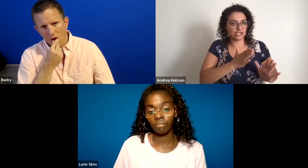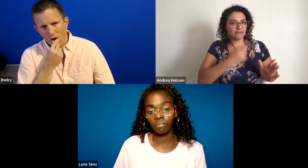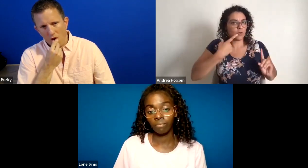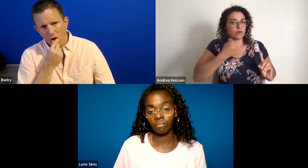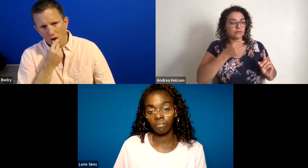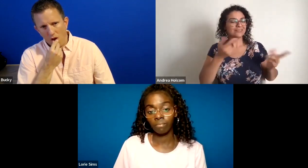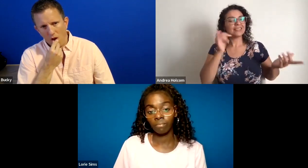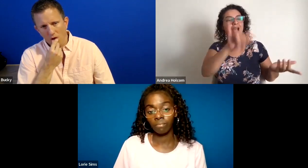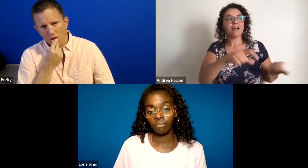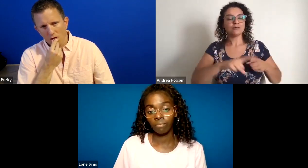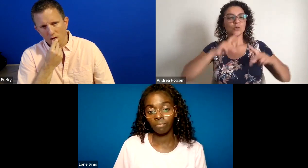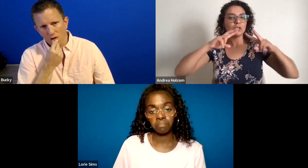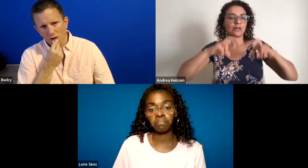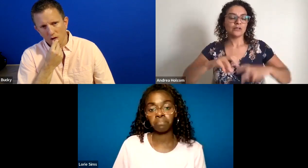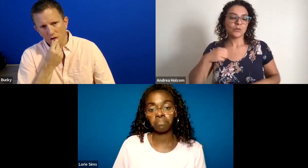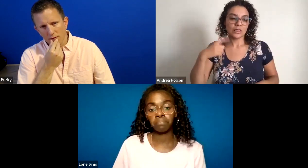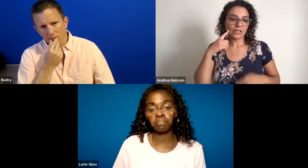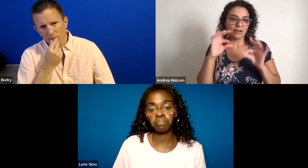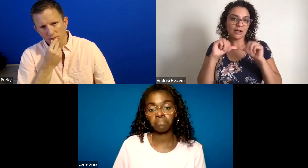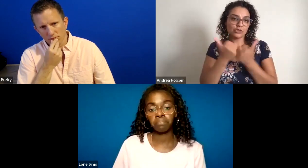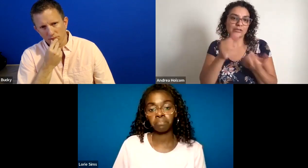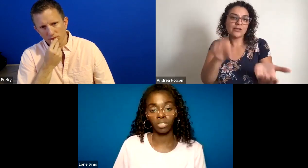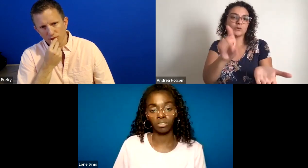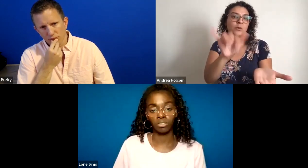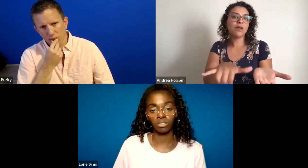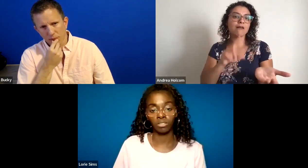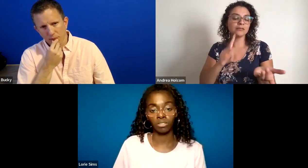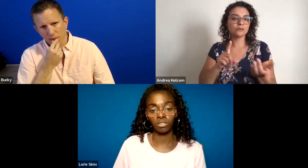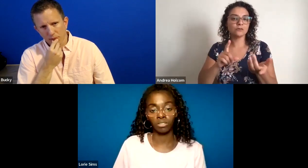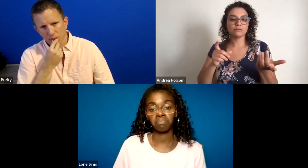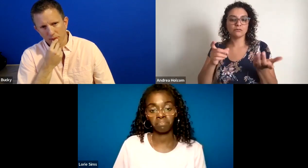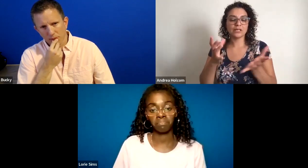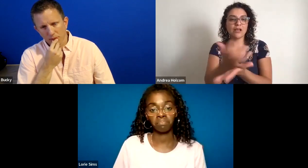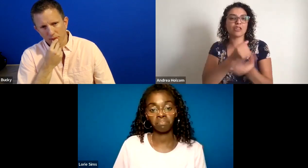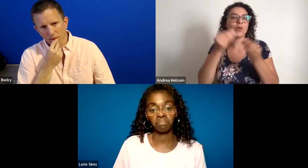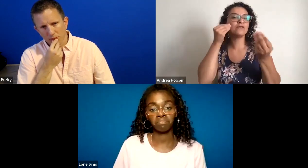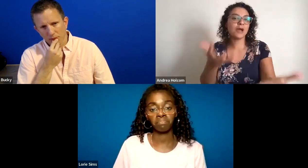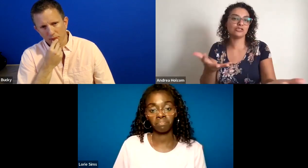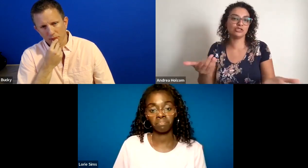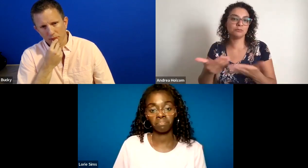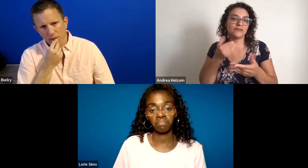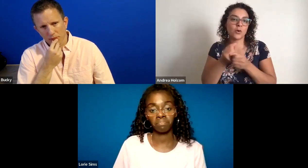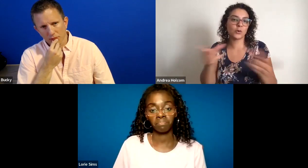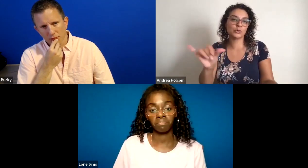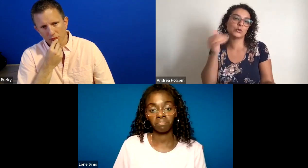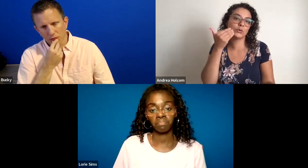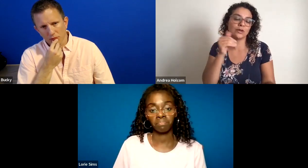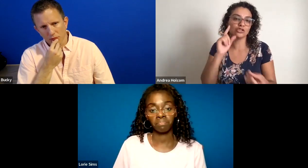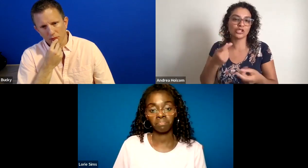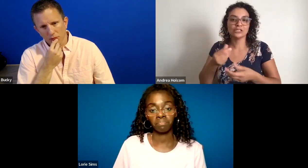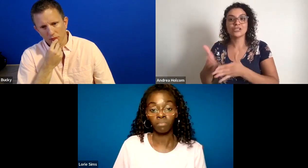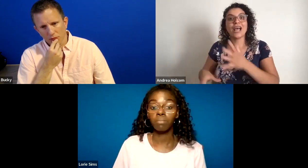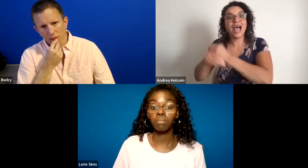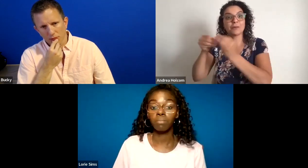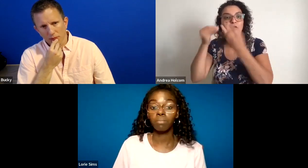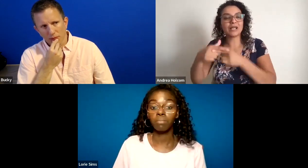using these alarming words as the subject matter? So we want to delve into that too. As an agency, it would be very important to get more information